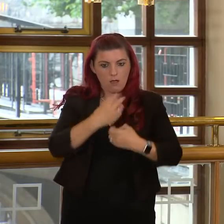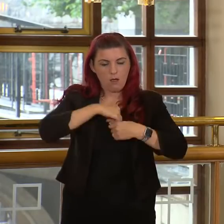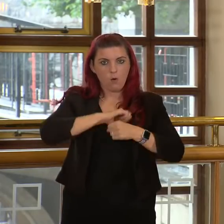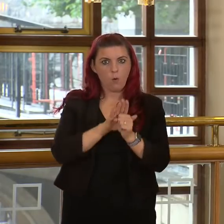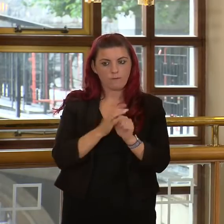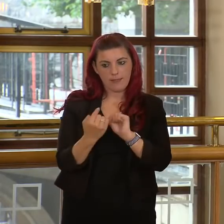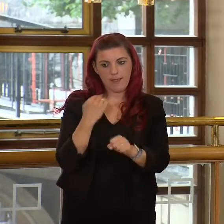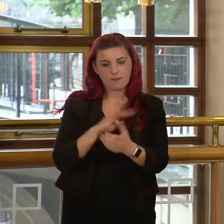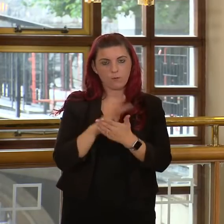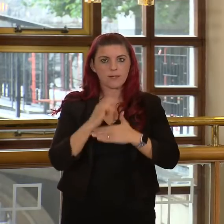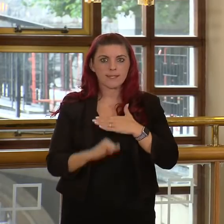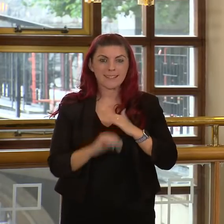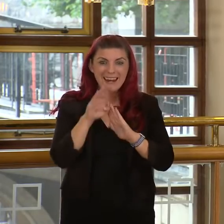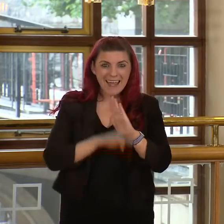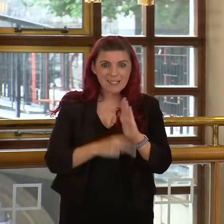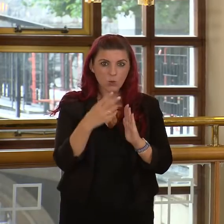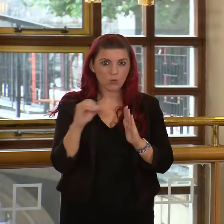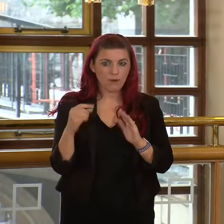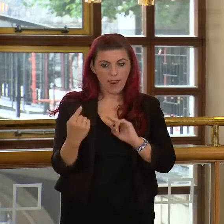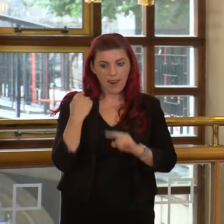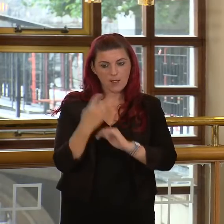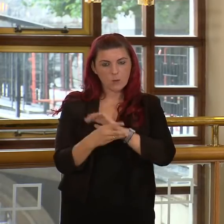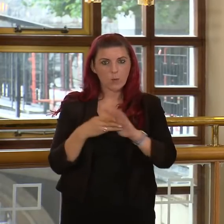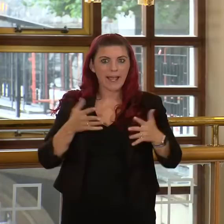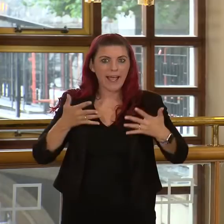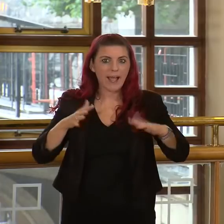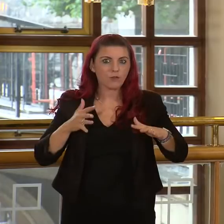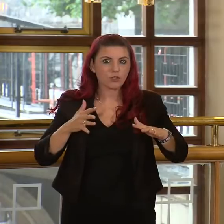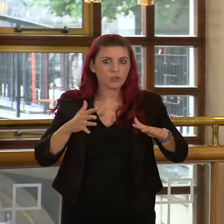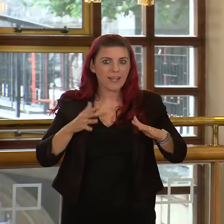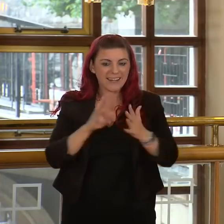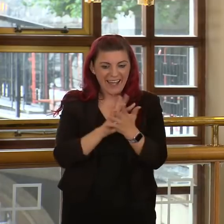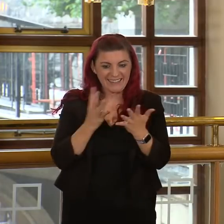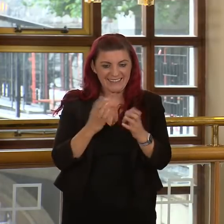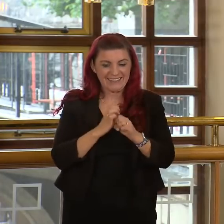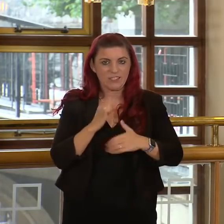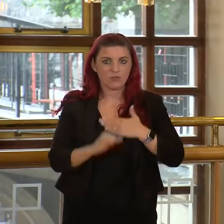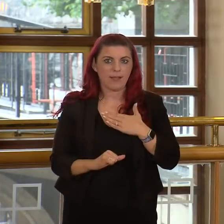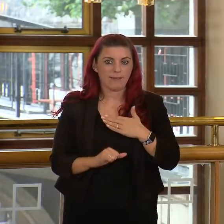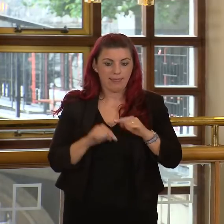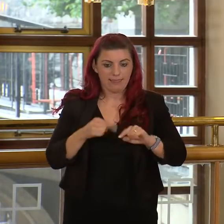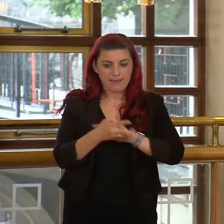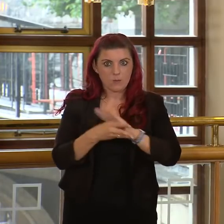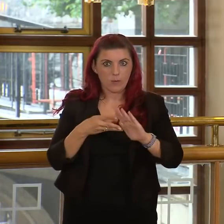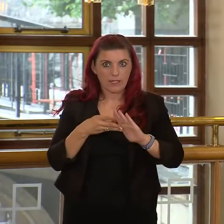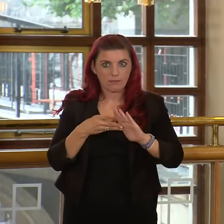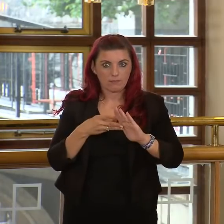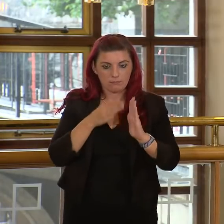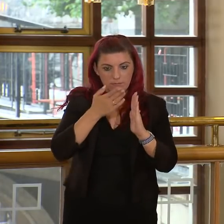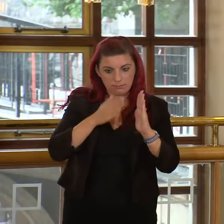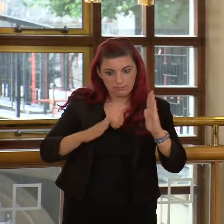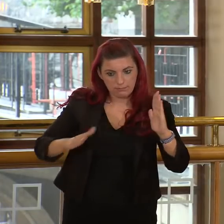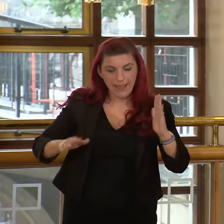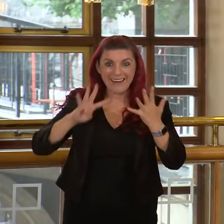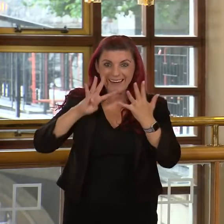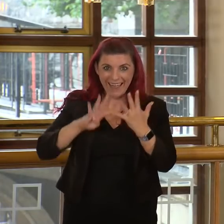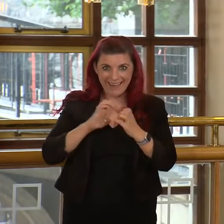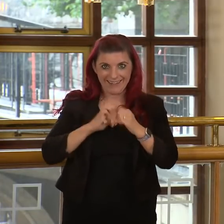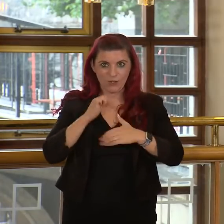14 days. Last week we had on average 19 cases a day. This week it's been on average 9 a